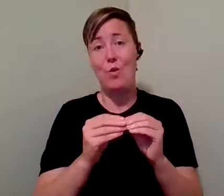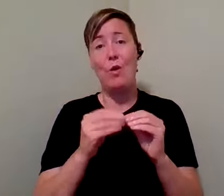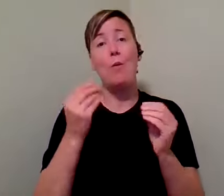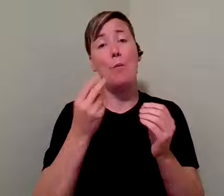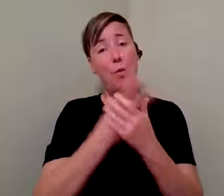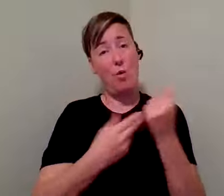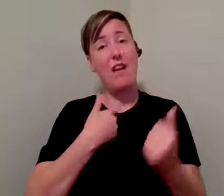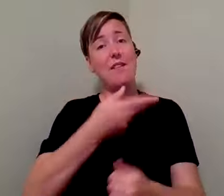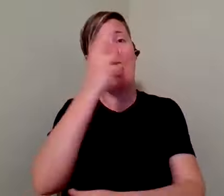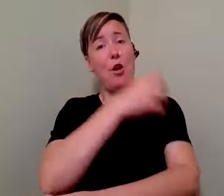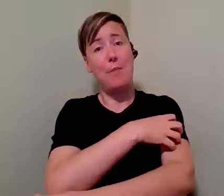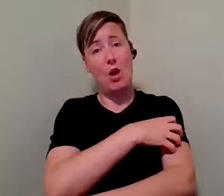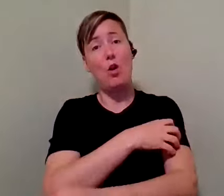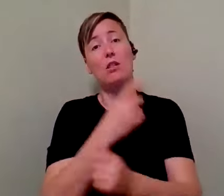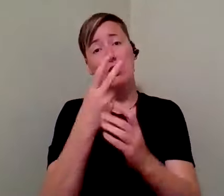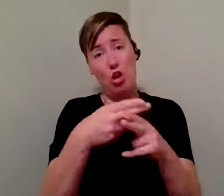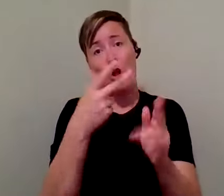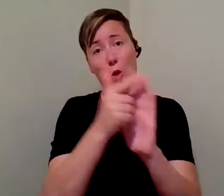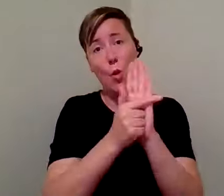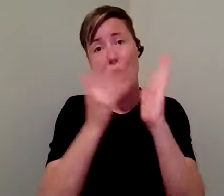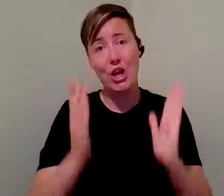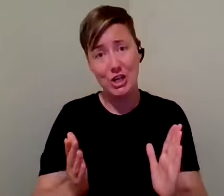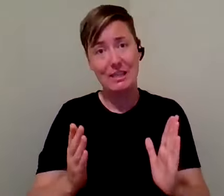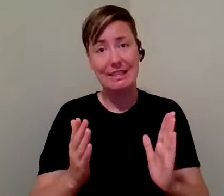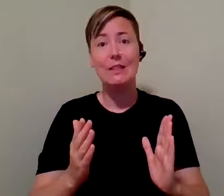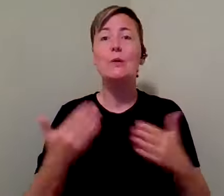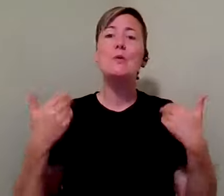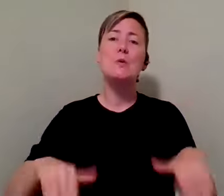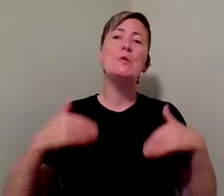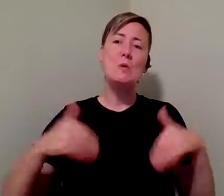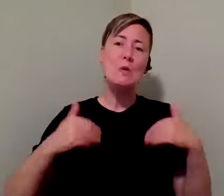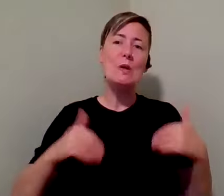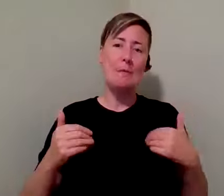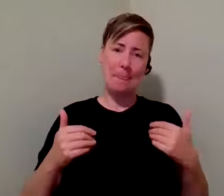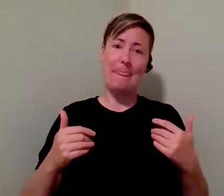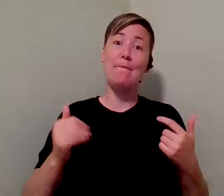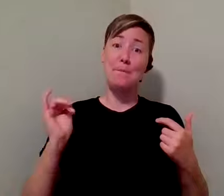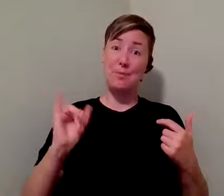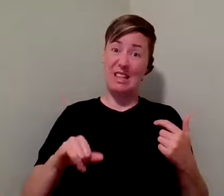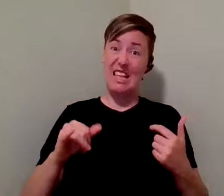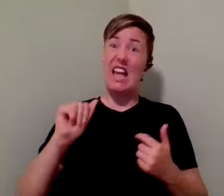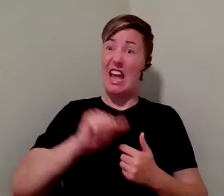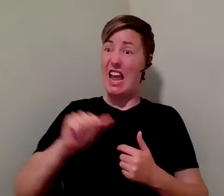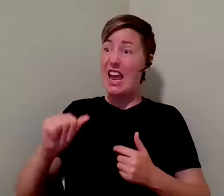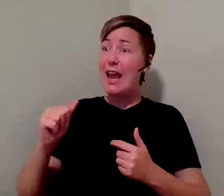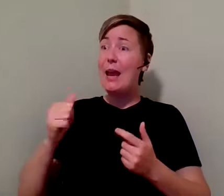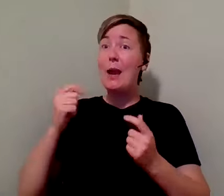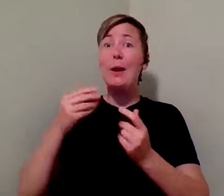the lawyers' rooms, shoo, much heavier than the kitty box that goes around AA. We have an 18-year-old